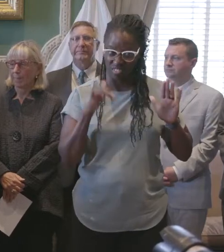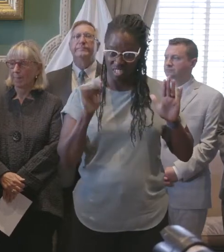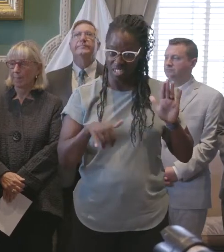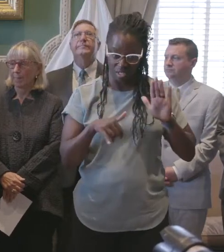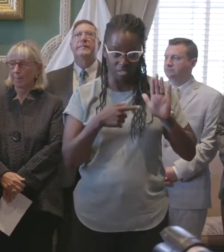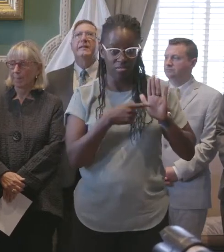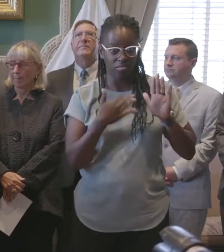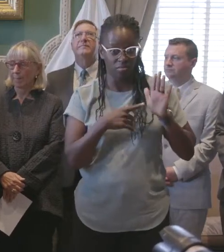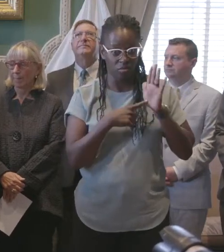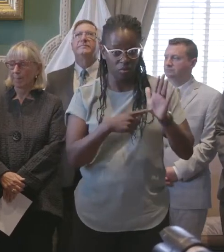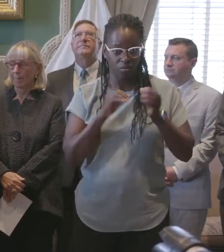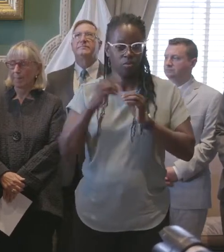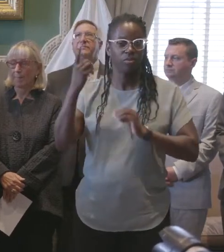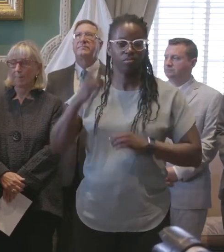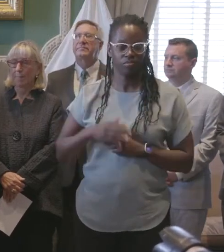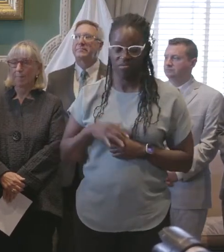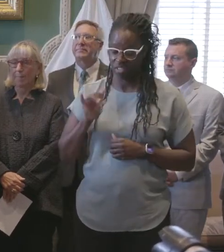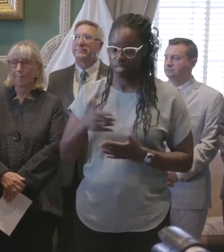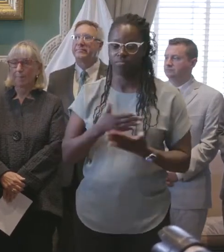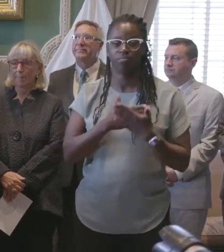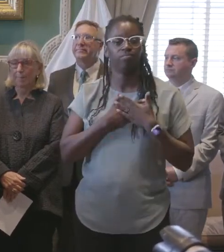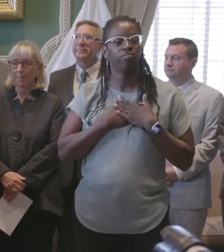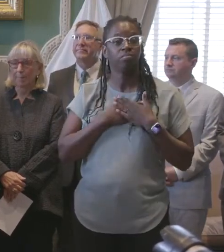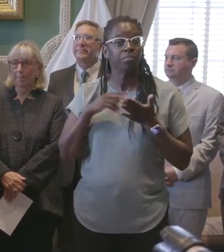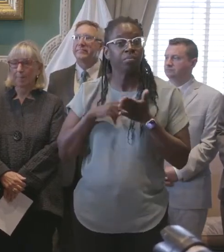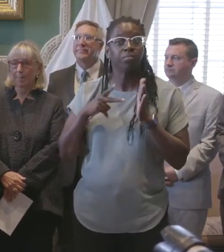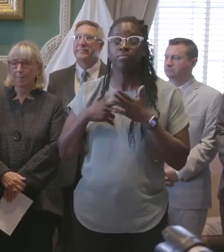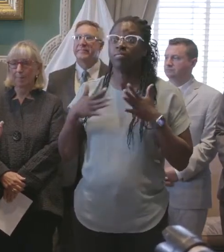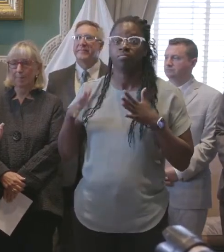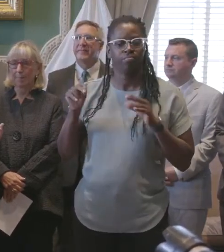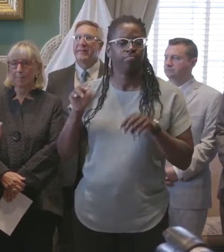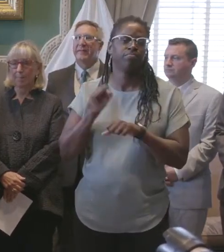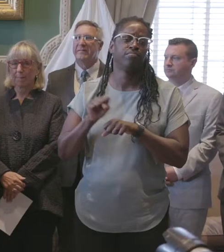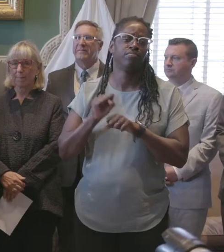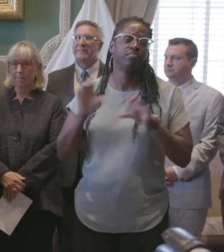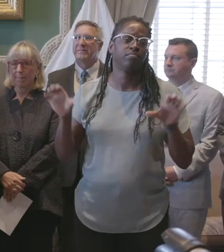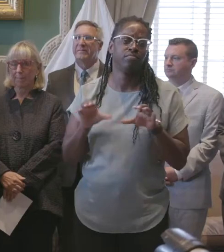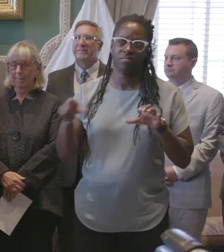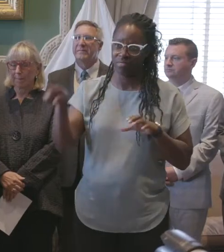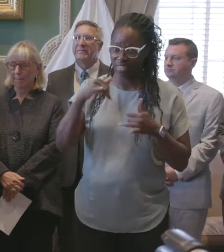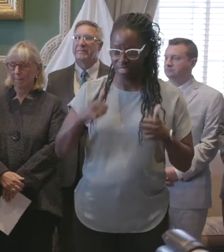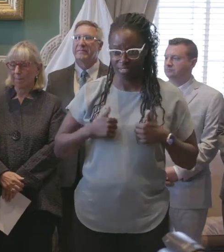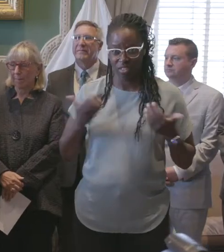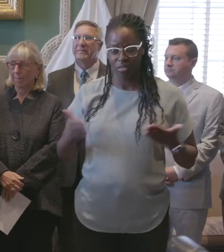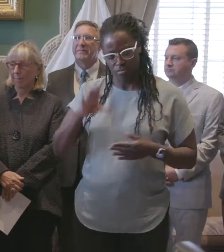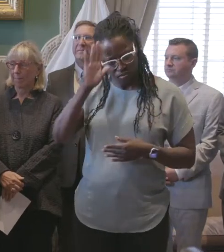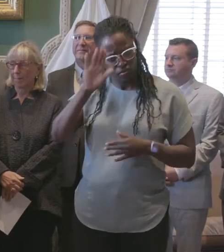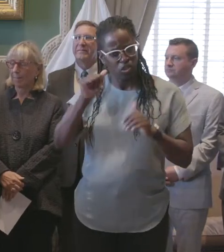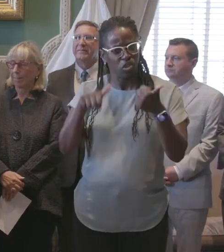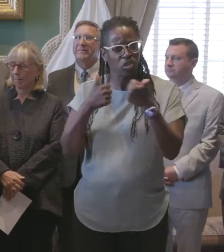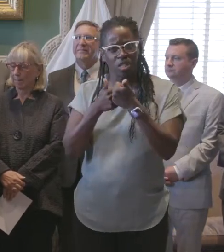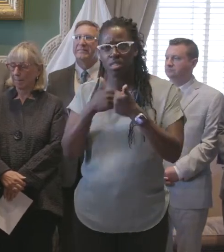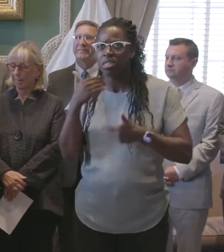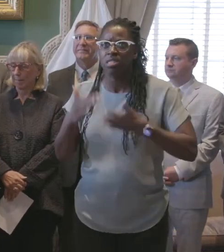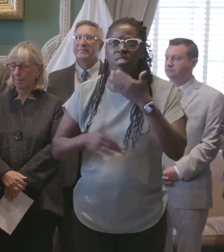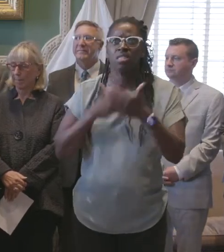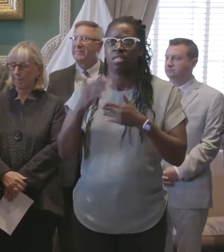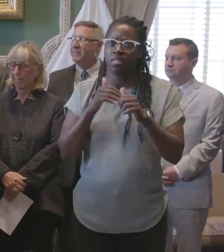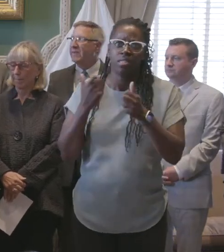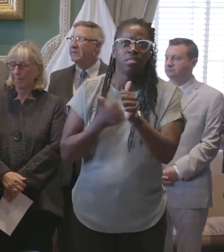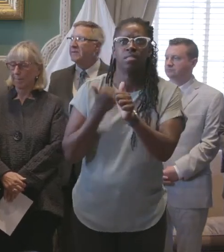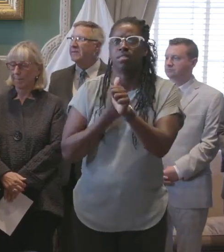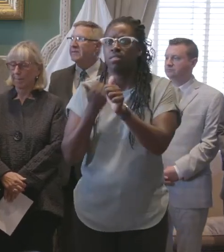not taking our foot off the gas. We're going on offense with this budget and so much more. We're delivering on